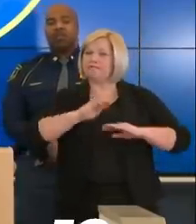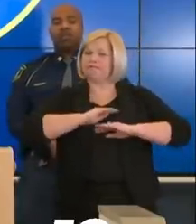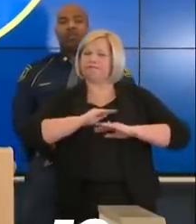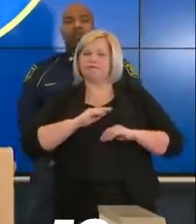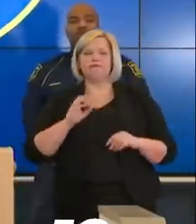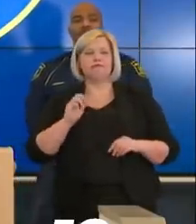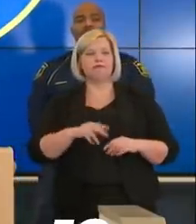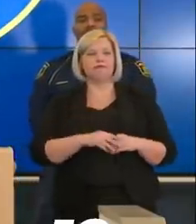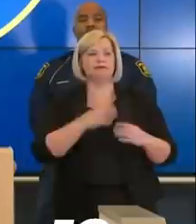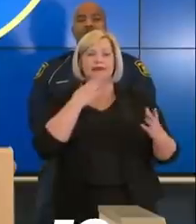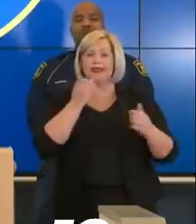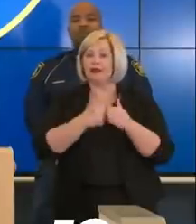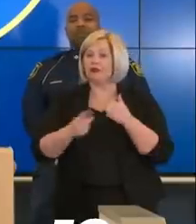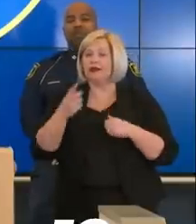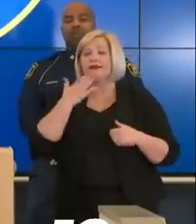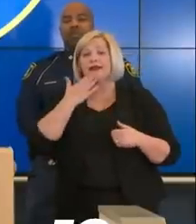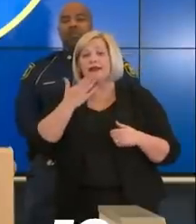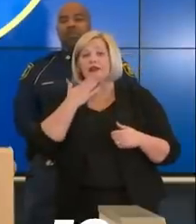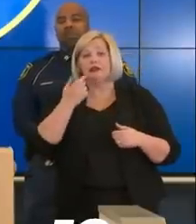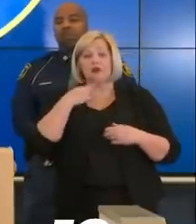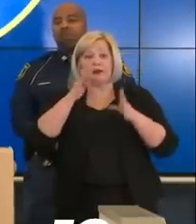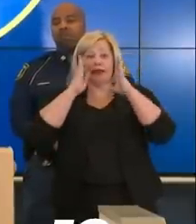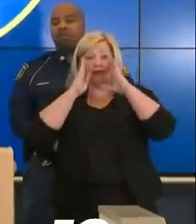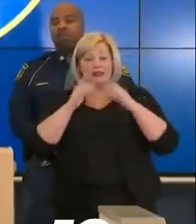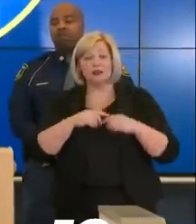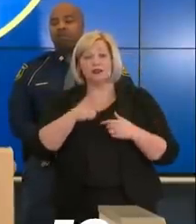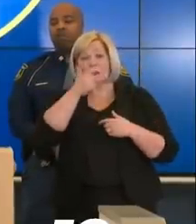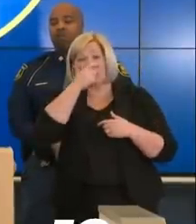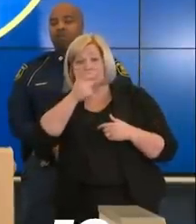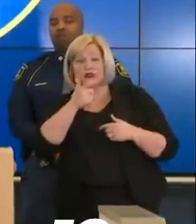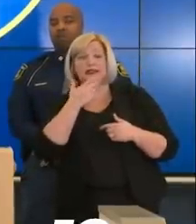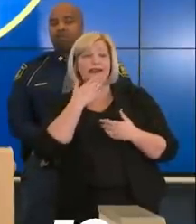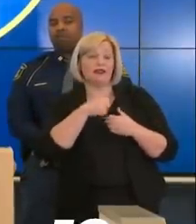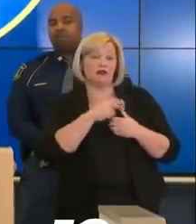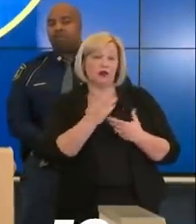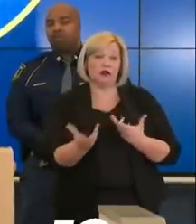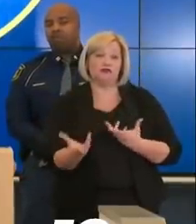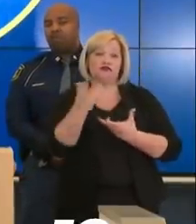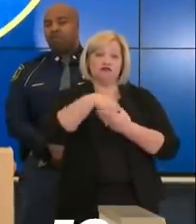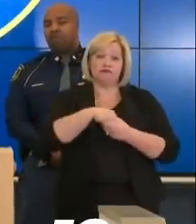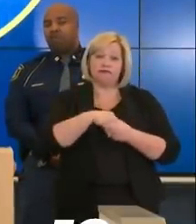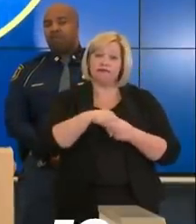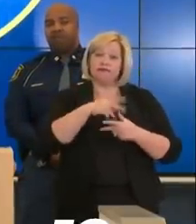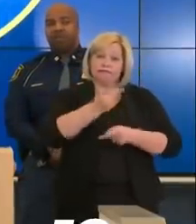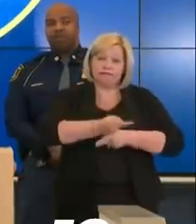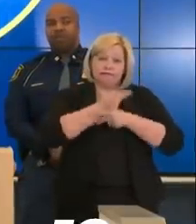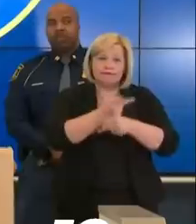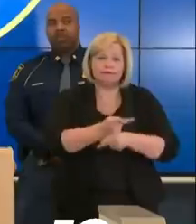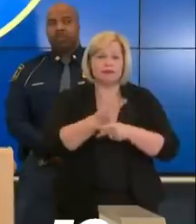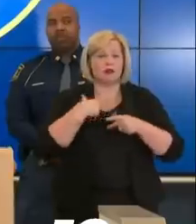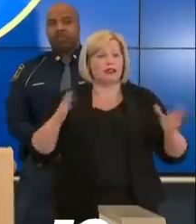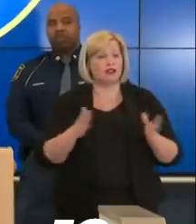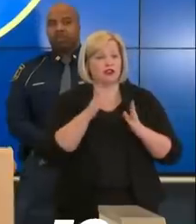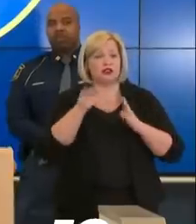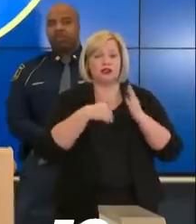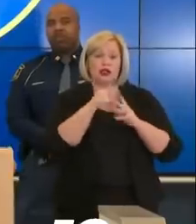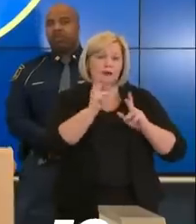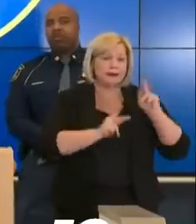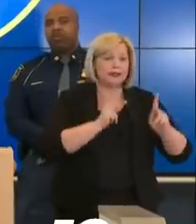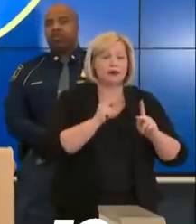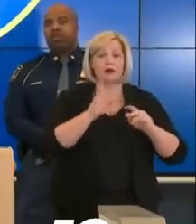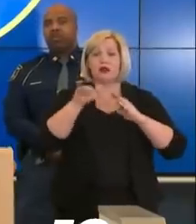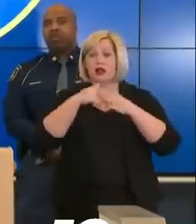Okay. Thank you for tuning in. Thank you for doing your part. We encourage every individual in our state, every